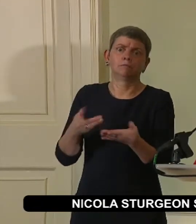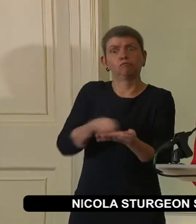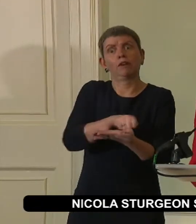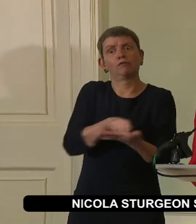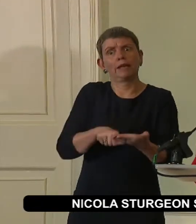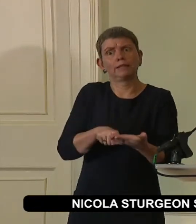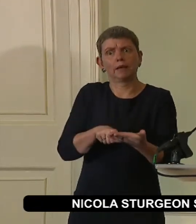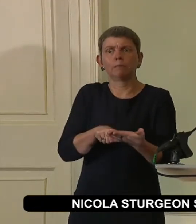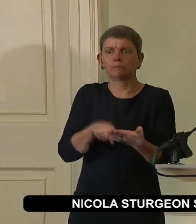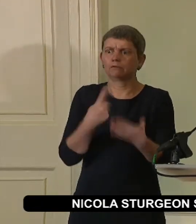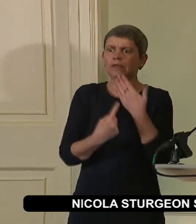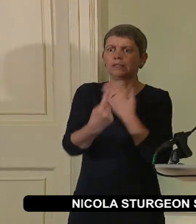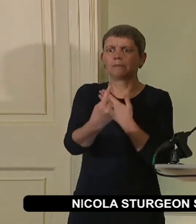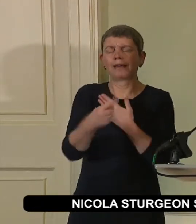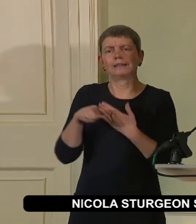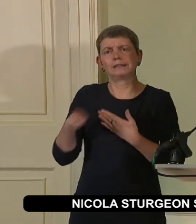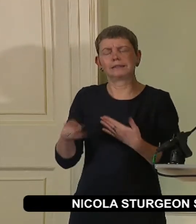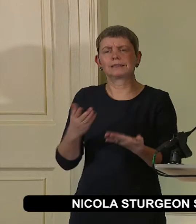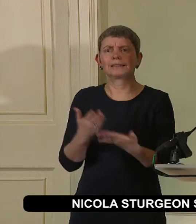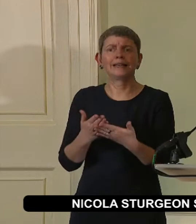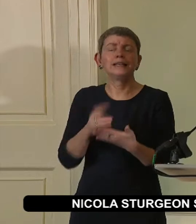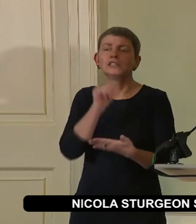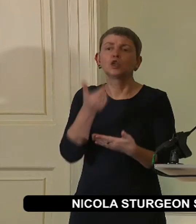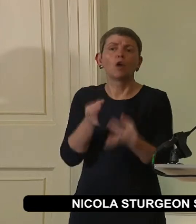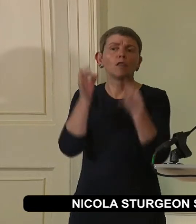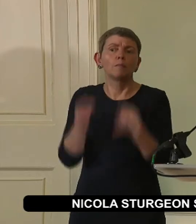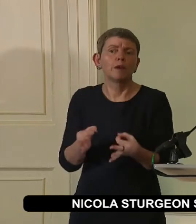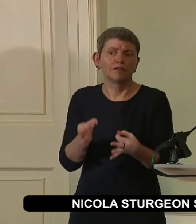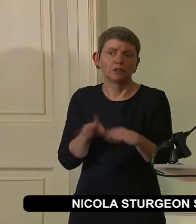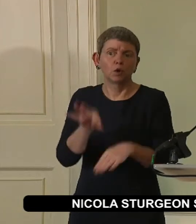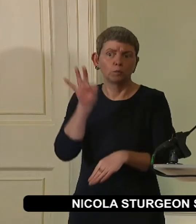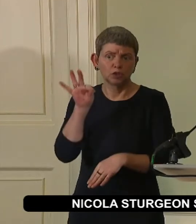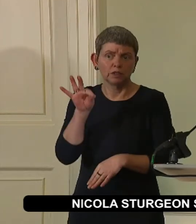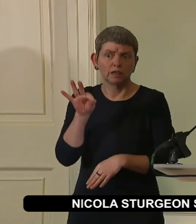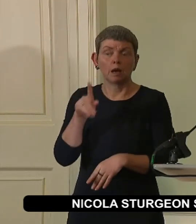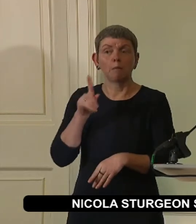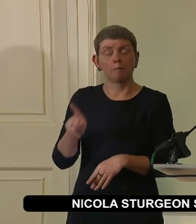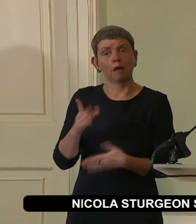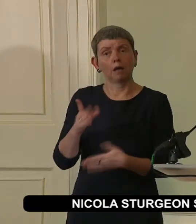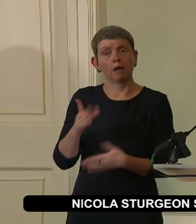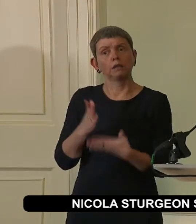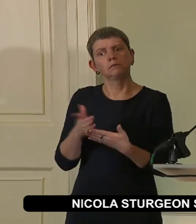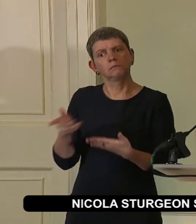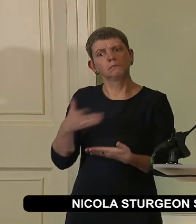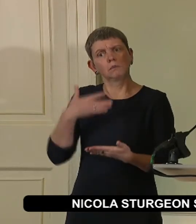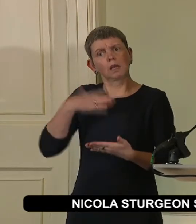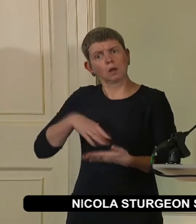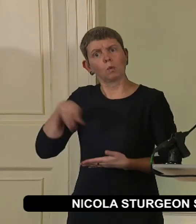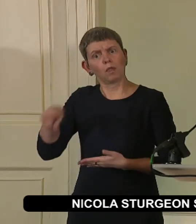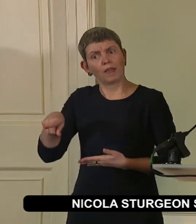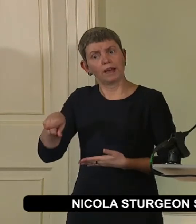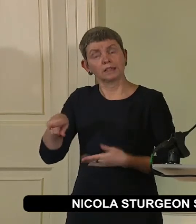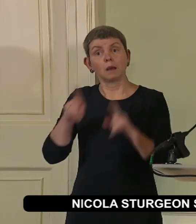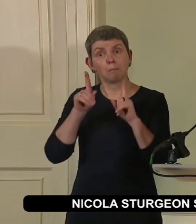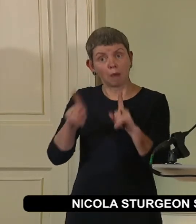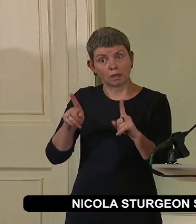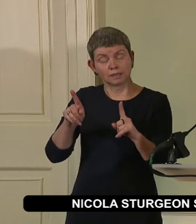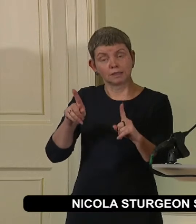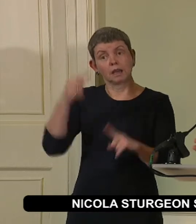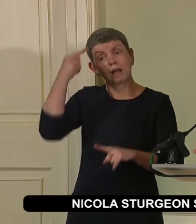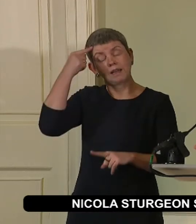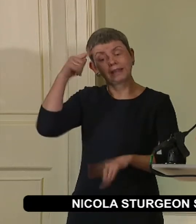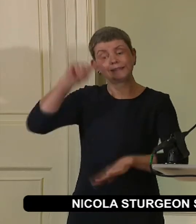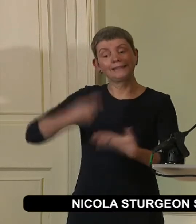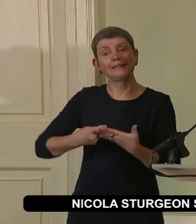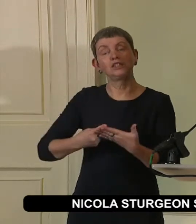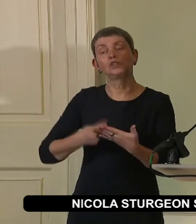best option ever is, nor that there are no alternatives. That is why I've always been clear that the decision must be taken by